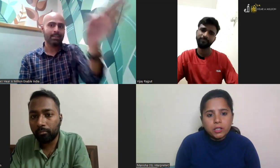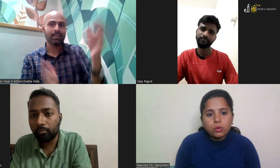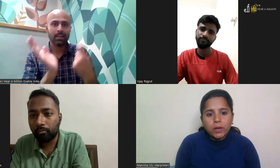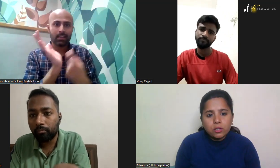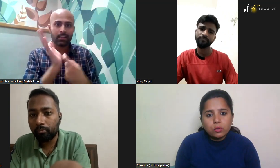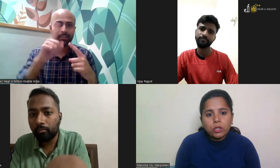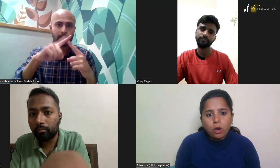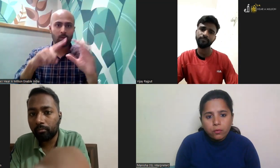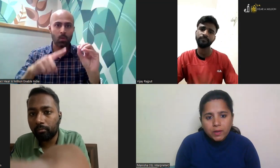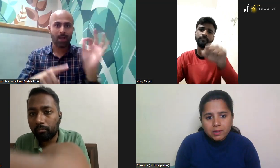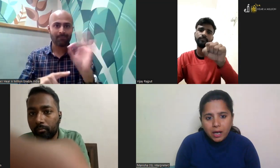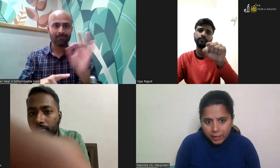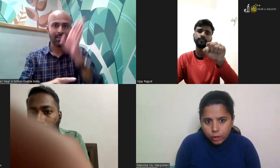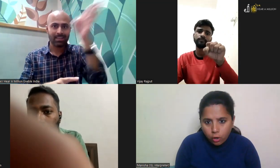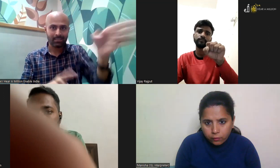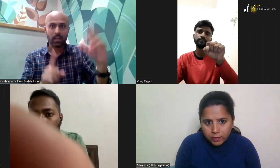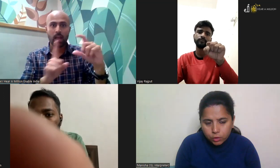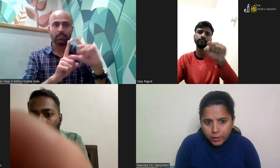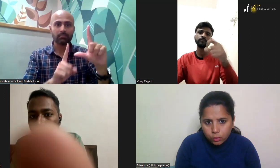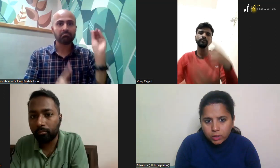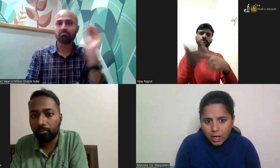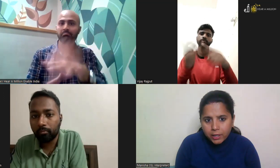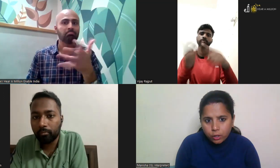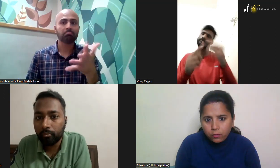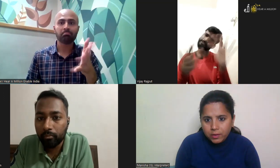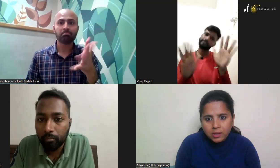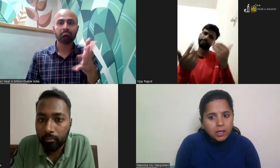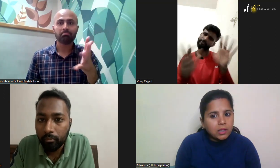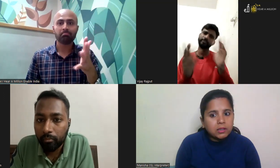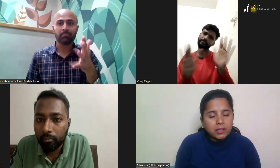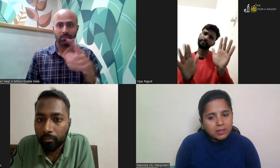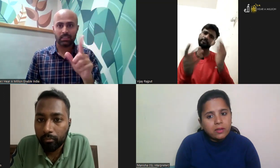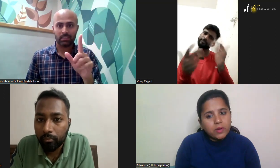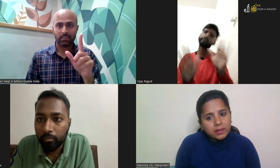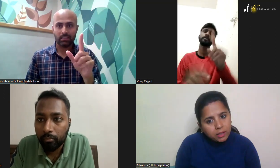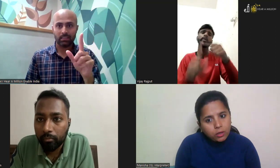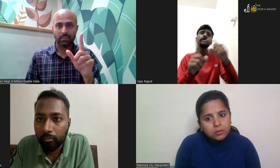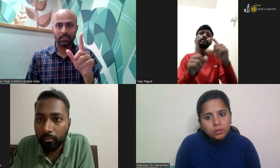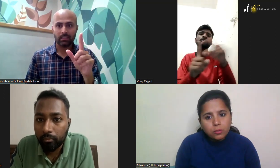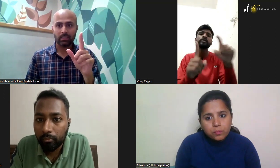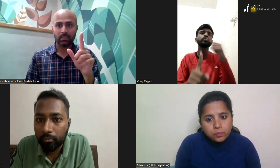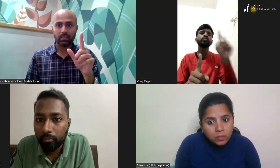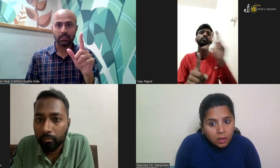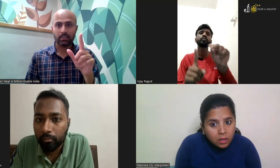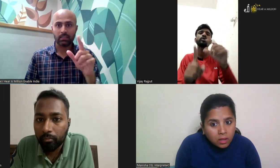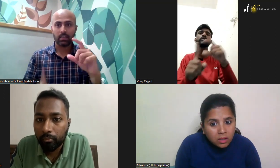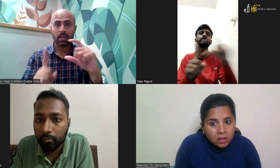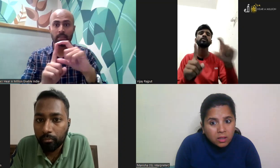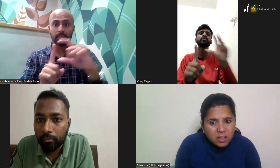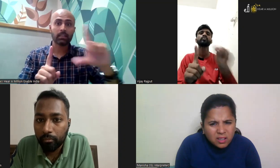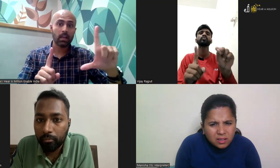So then you went to the office, RTO office. You went to the RTO office. Yes, I went there also,